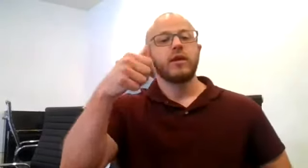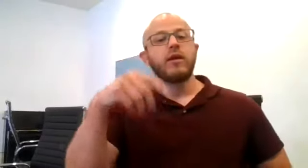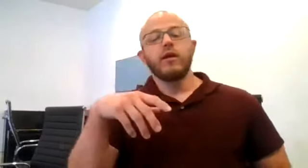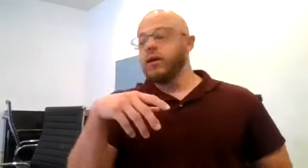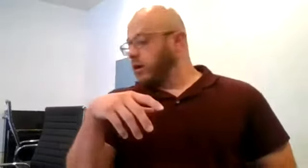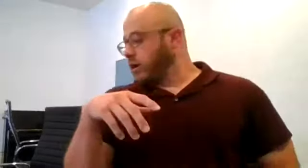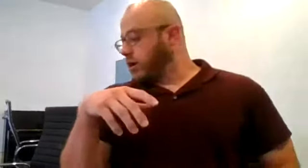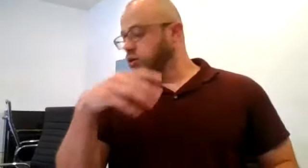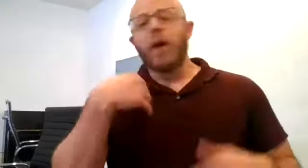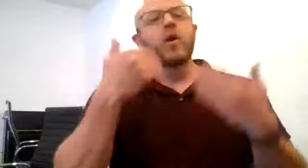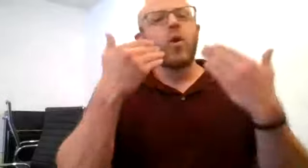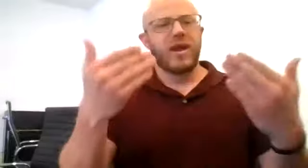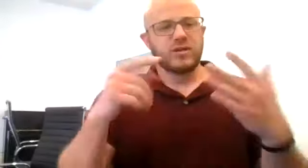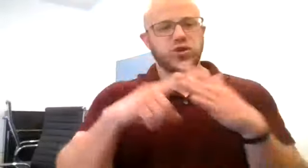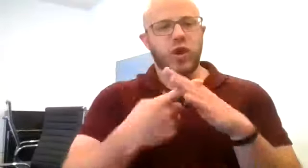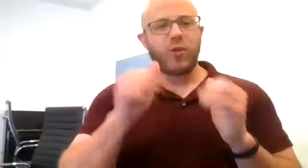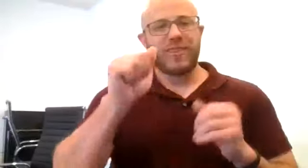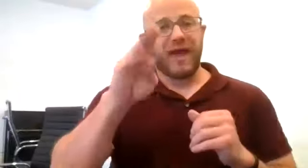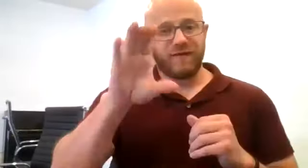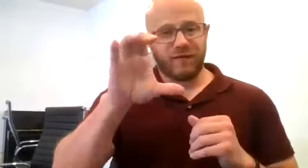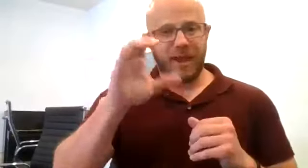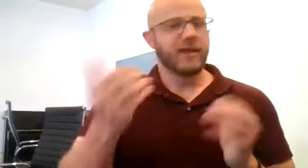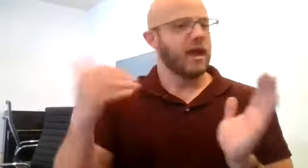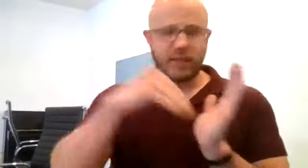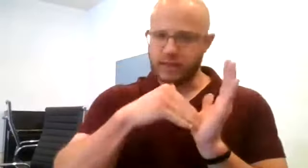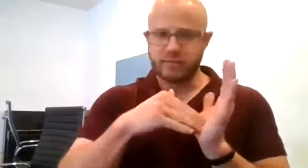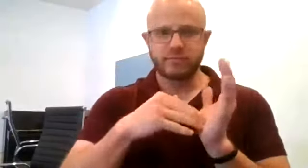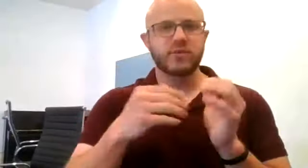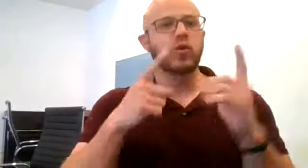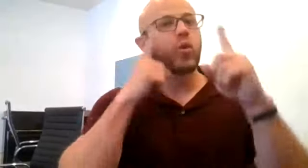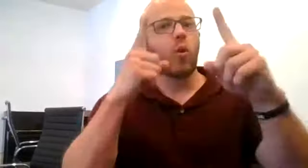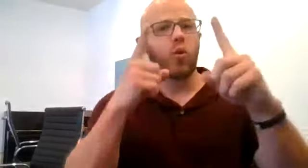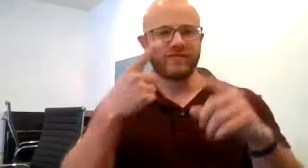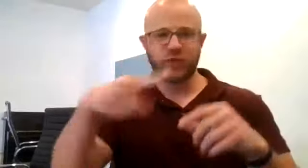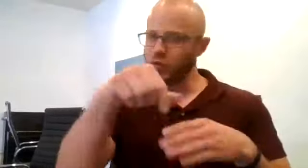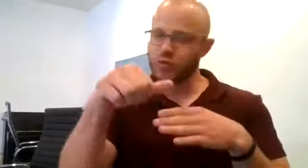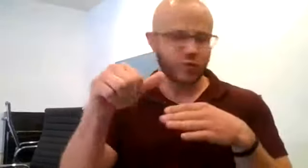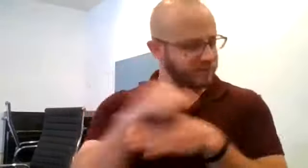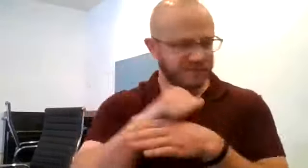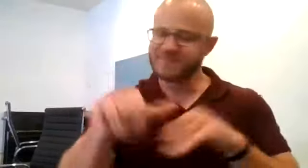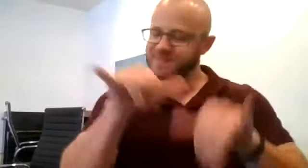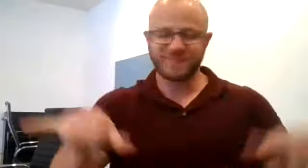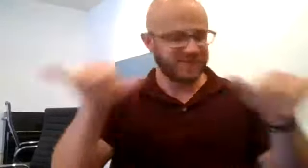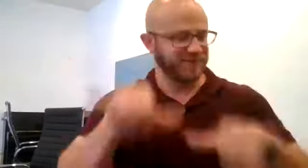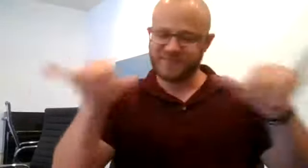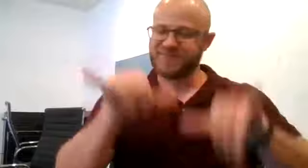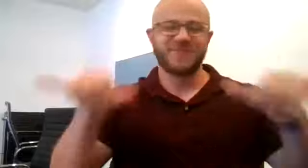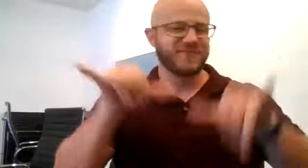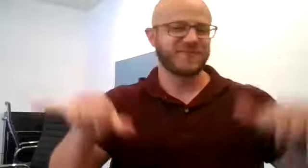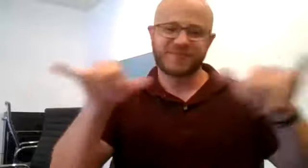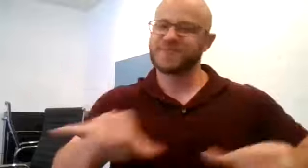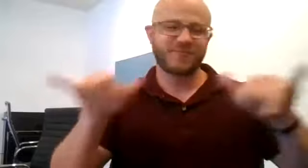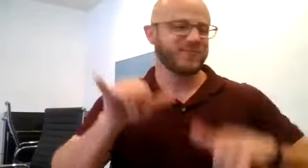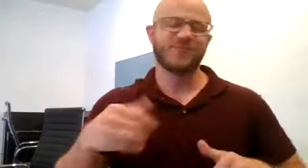Okay, great. So I'm going to go ahead and start with the alphabet again. Our goal is for you to practice over and over